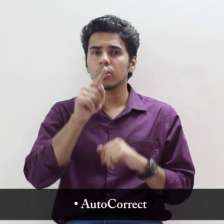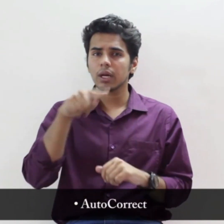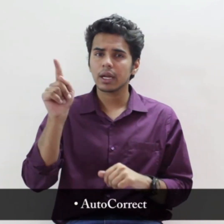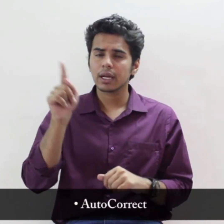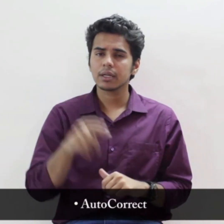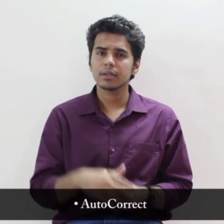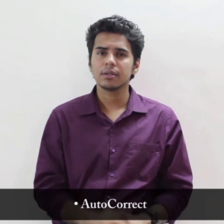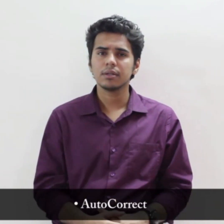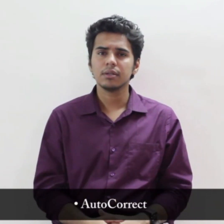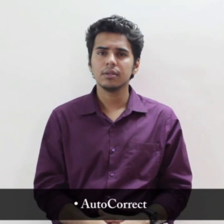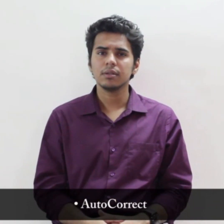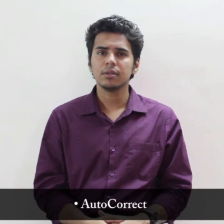autocorrect,